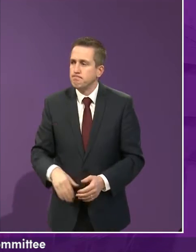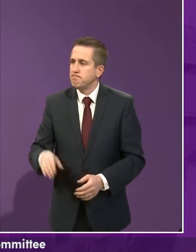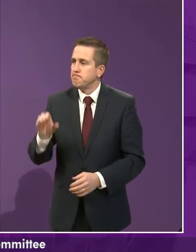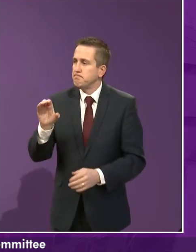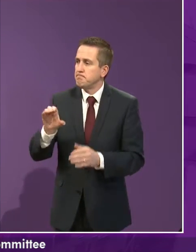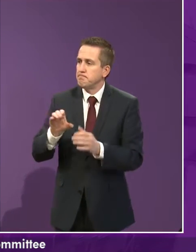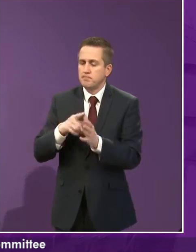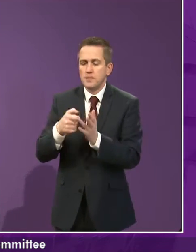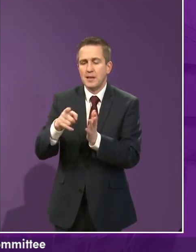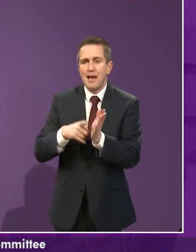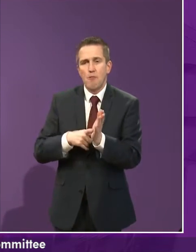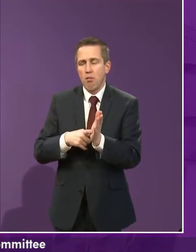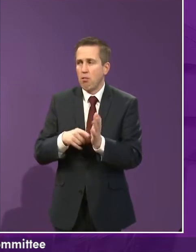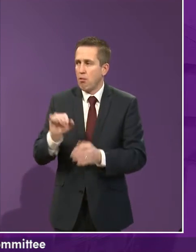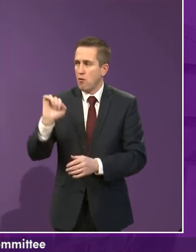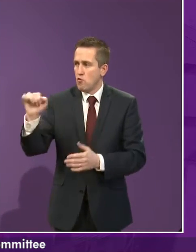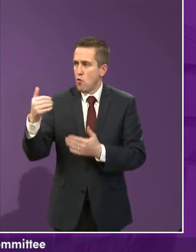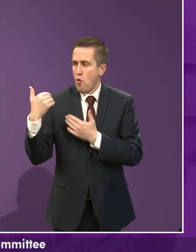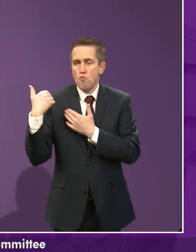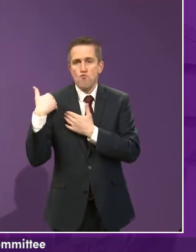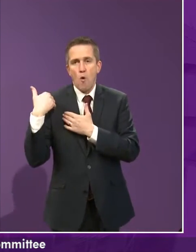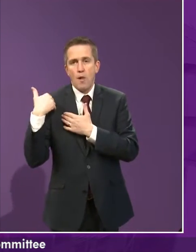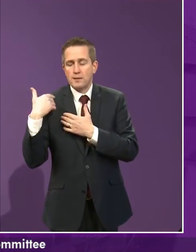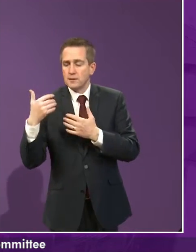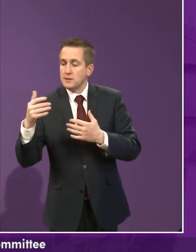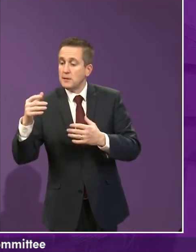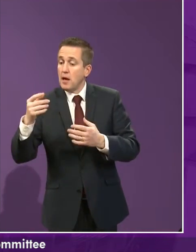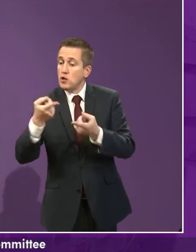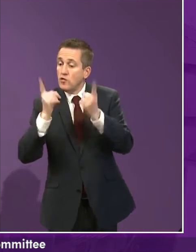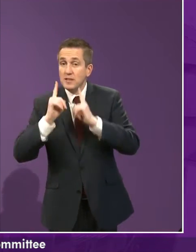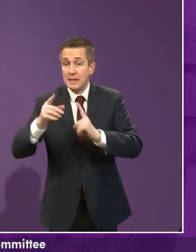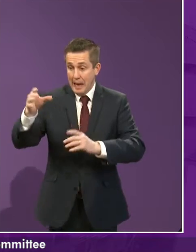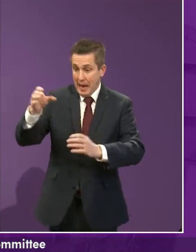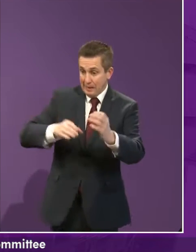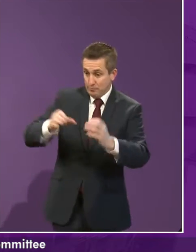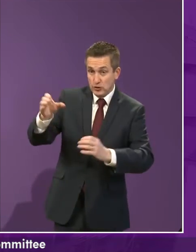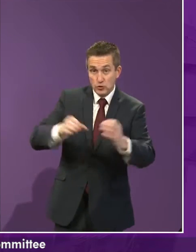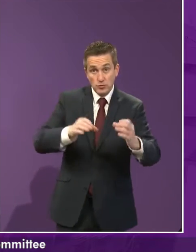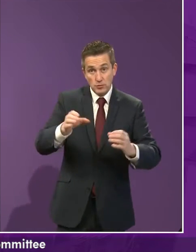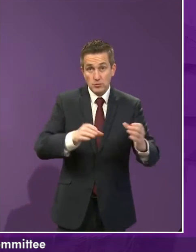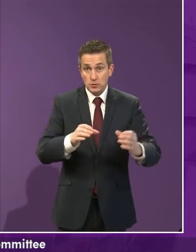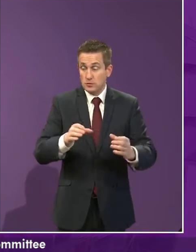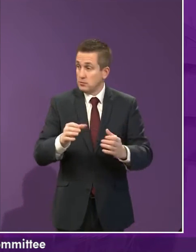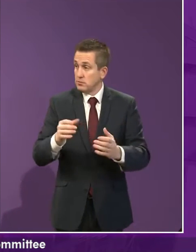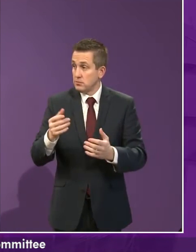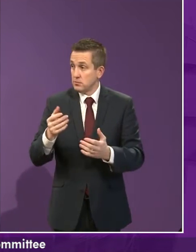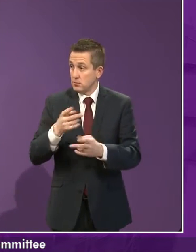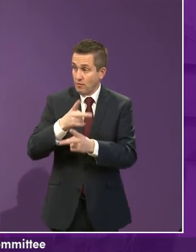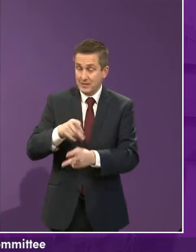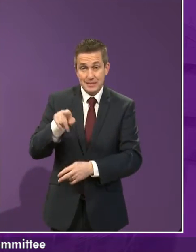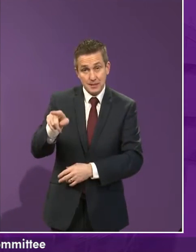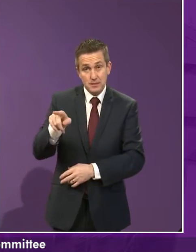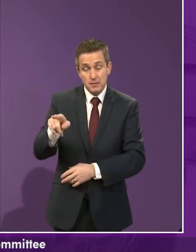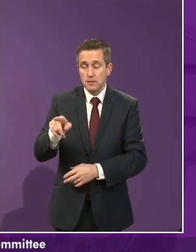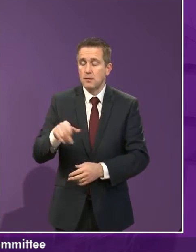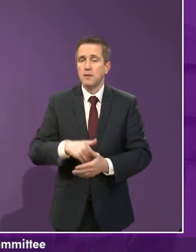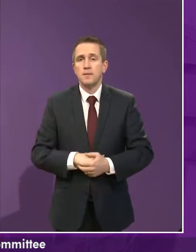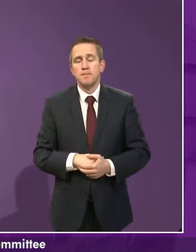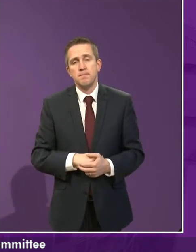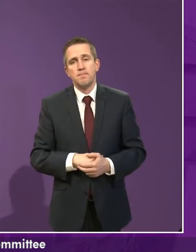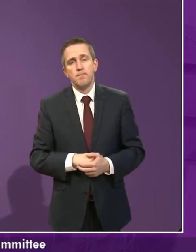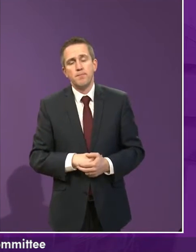admissions hat on and your general overview of admissions across, being the chair, yeah, that's right. Yes. Is that something